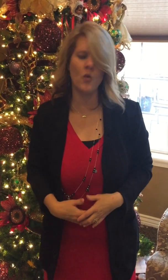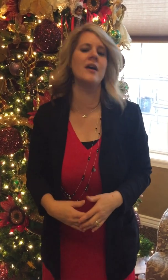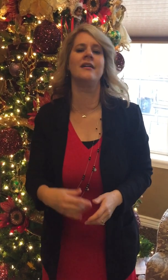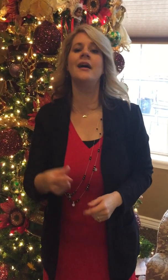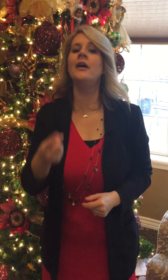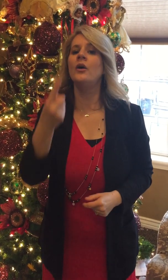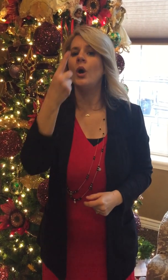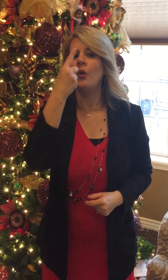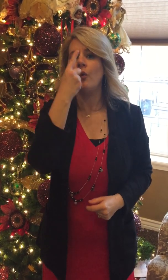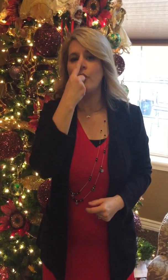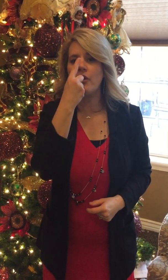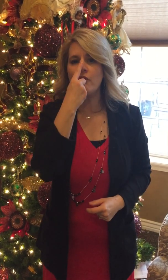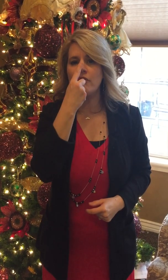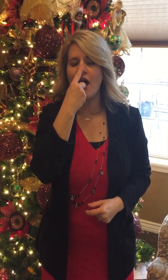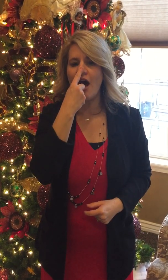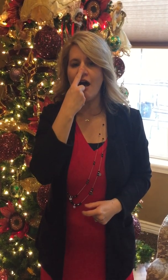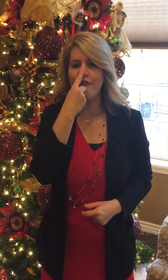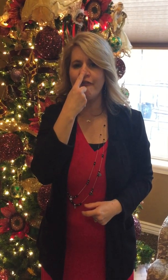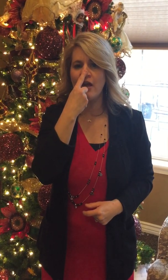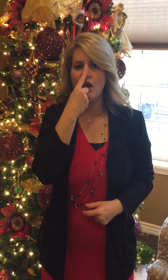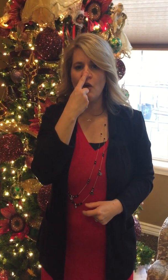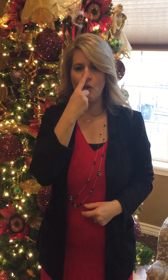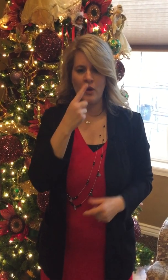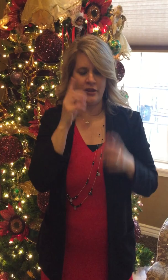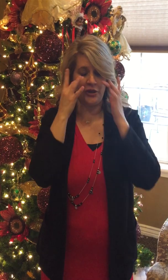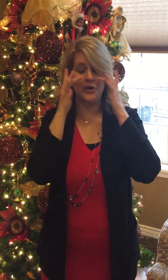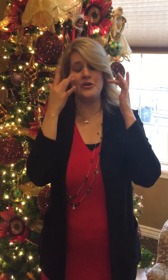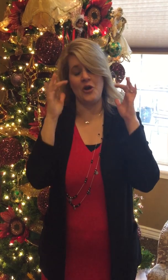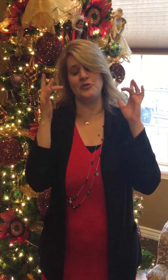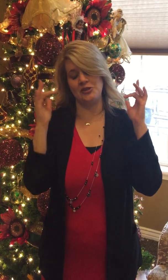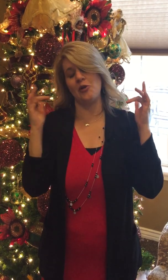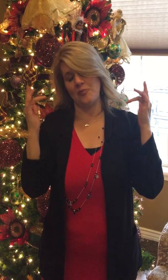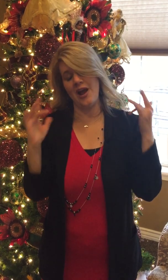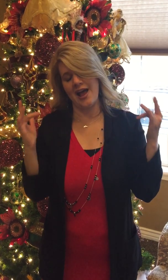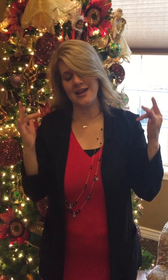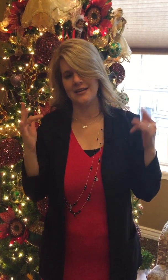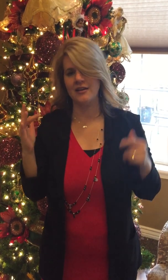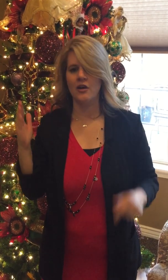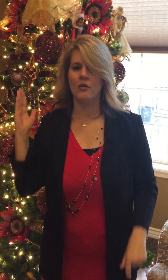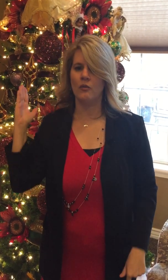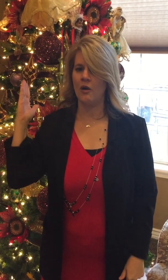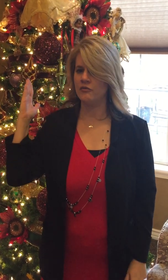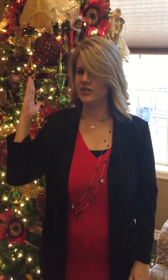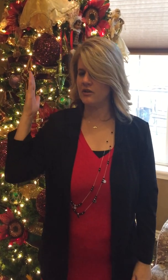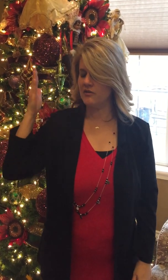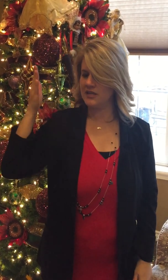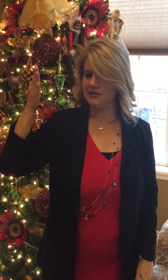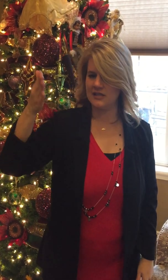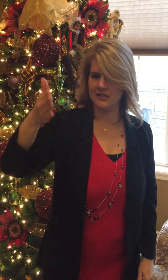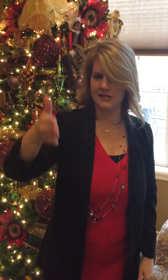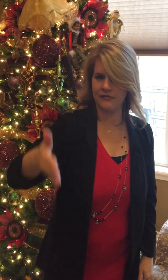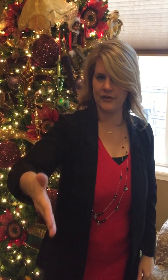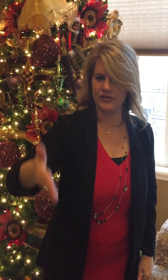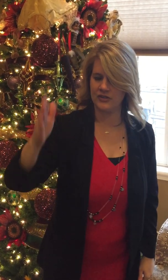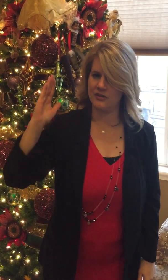ho. Rudolph, with your nose so bright, won't you? This is the future. So